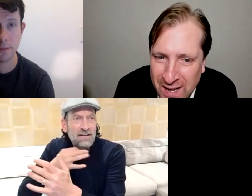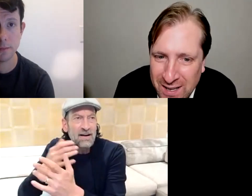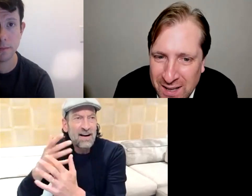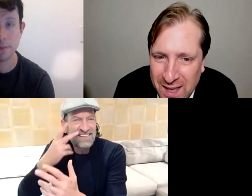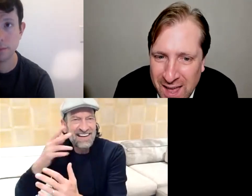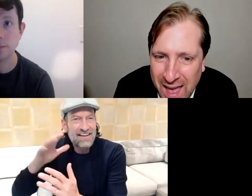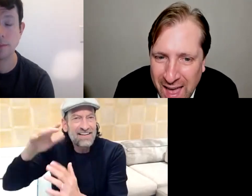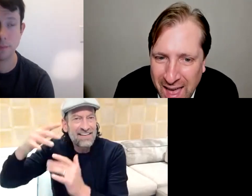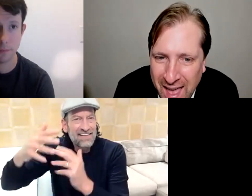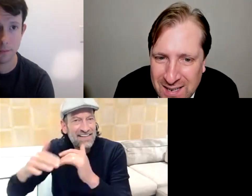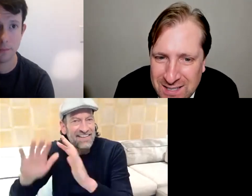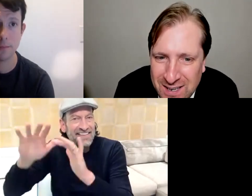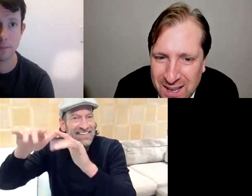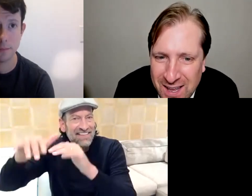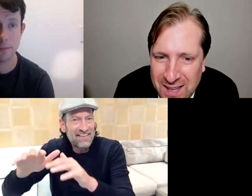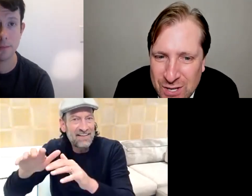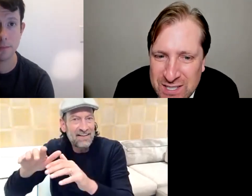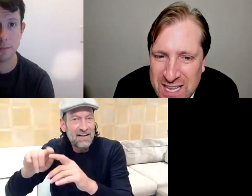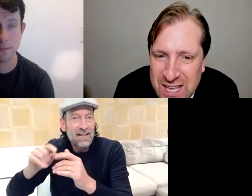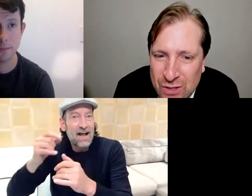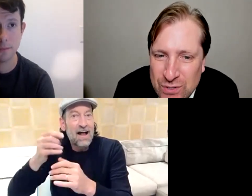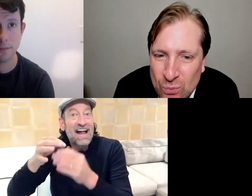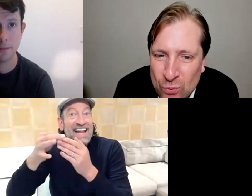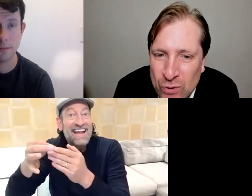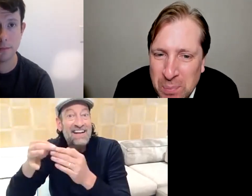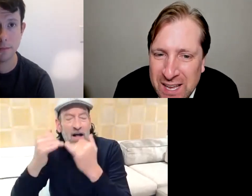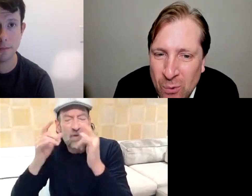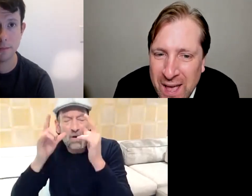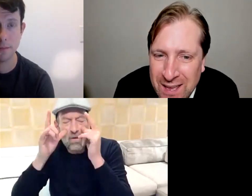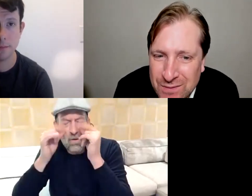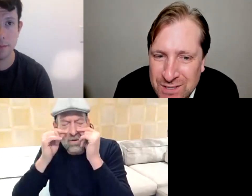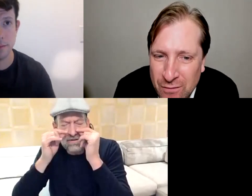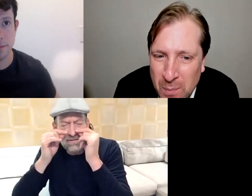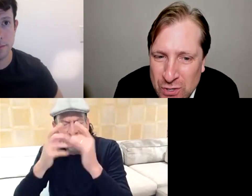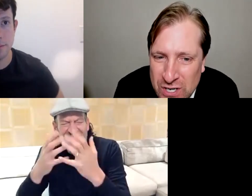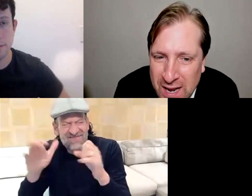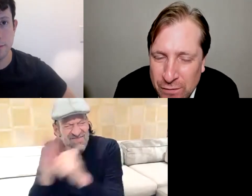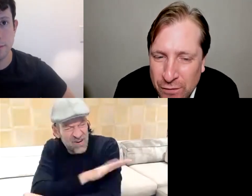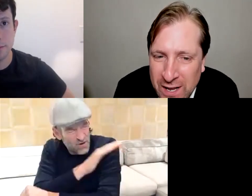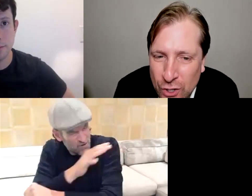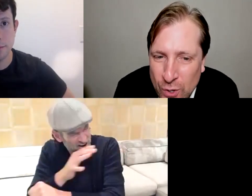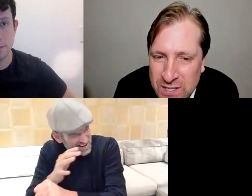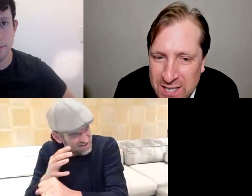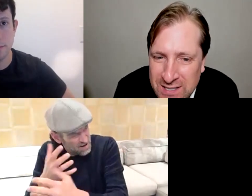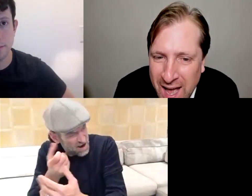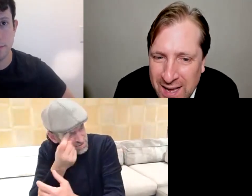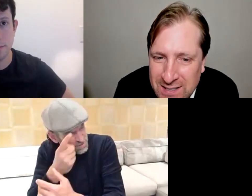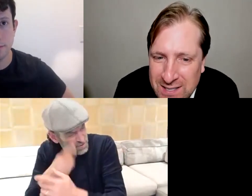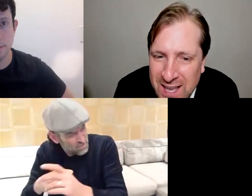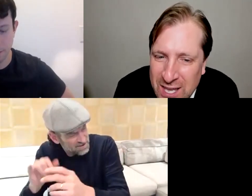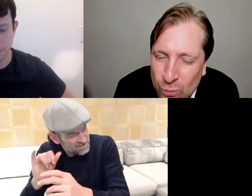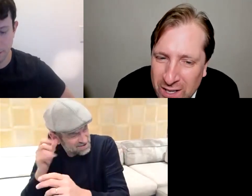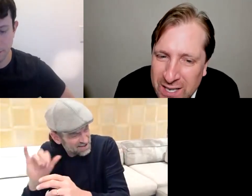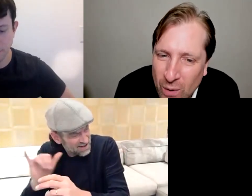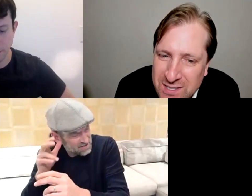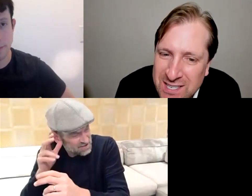her neck, and you see those rippling waves of emotion, and Frank closes his eyes.